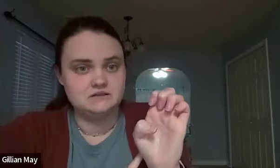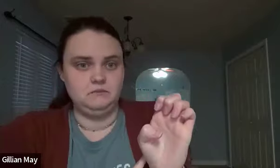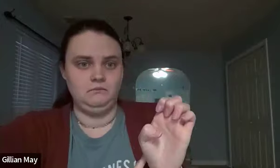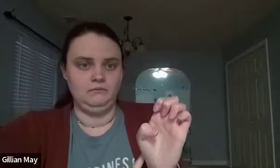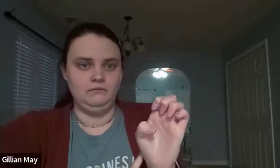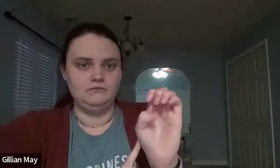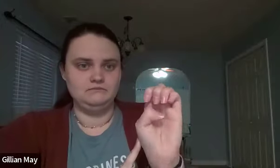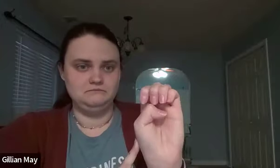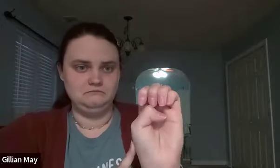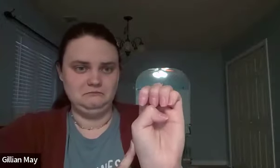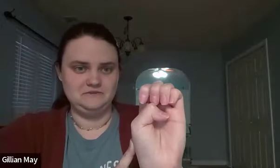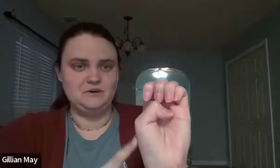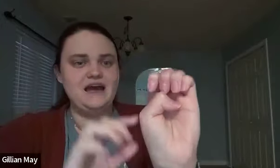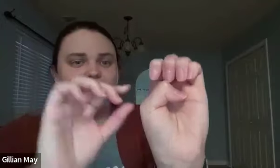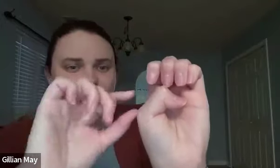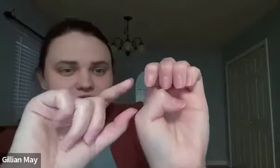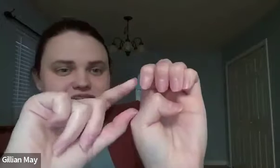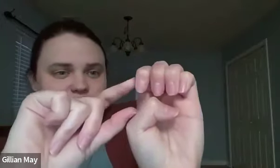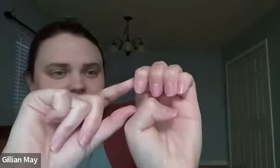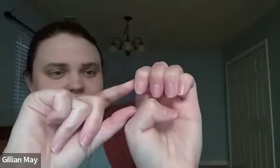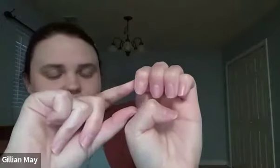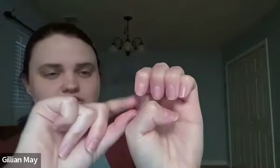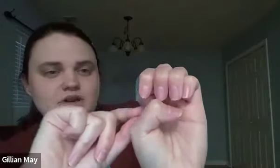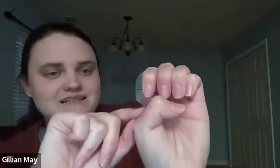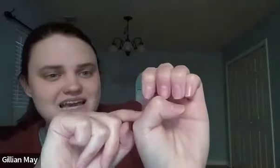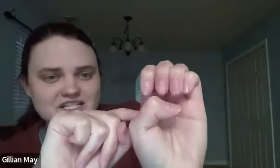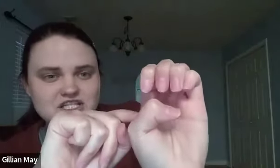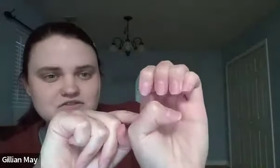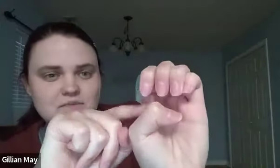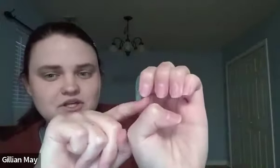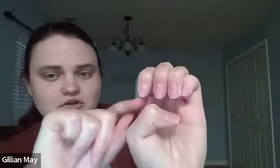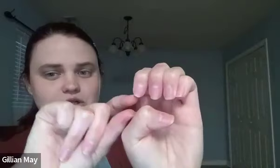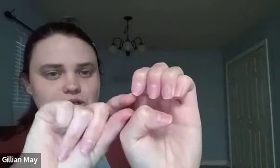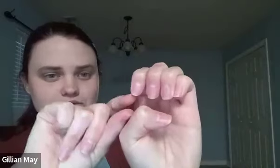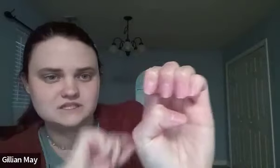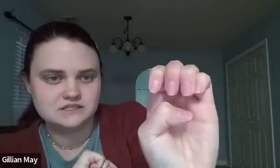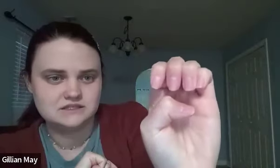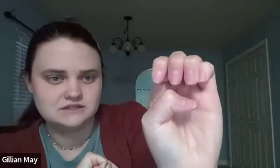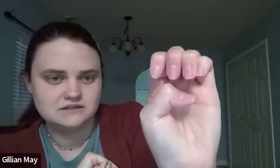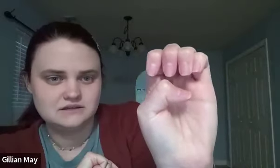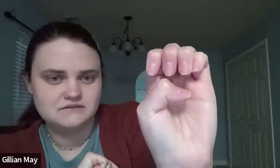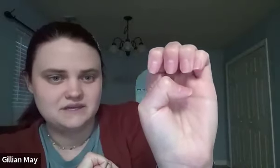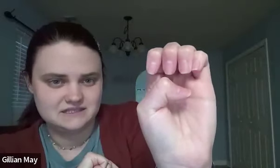like, so I had to learn to really make sure you're not touching your thumb, but you're close. If that makes